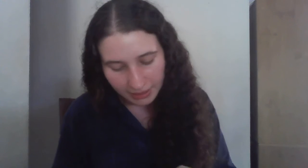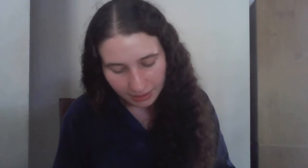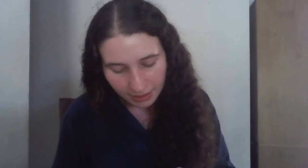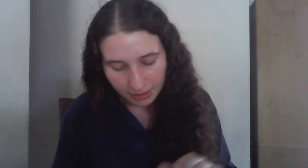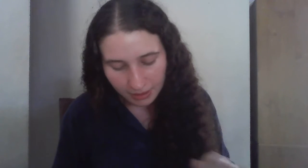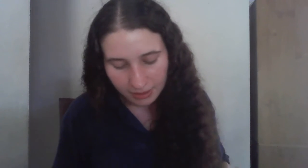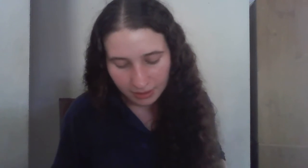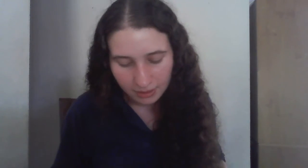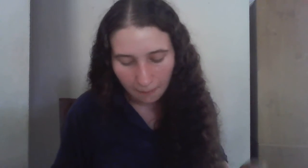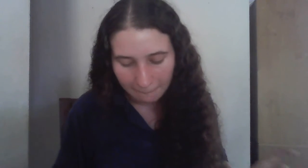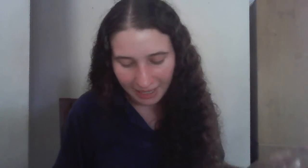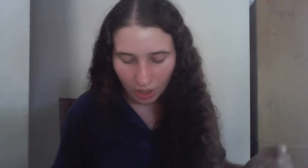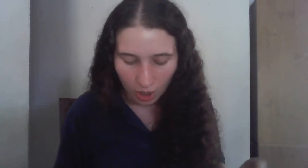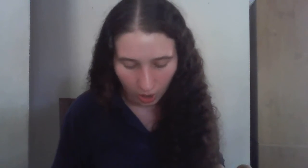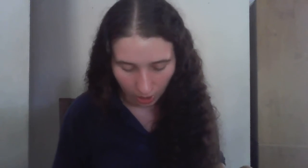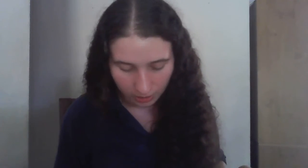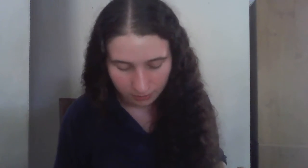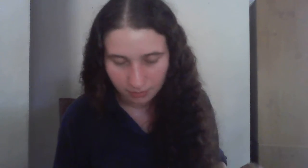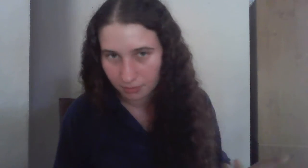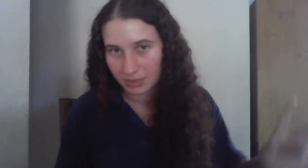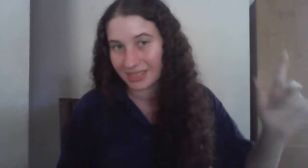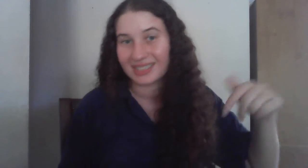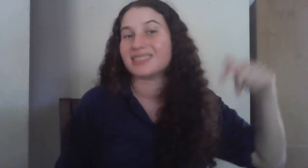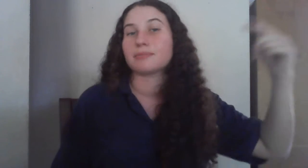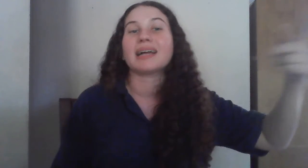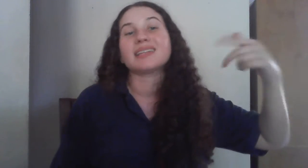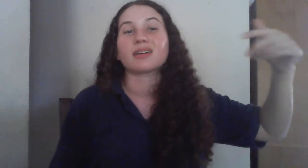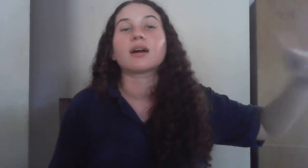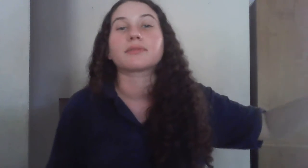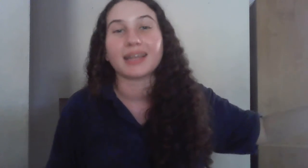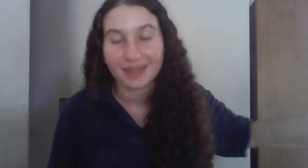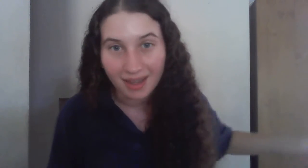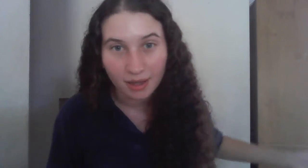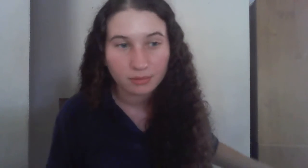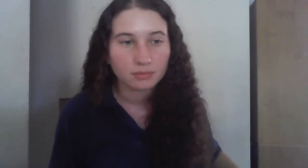Right? He buy car, meaning he is buying a car right now.